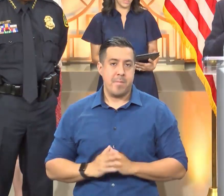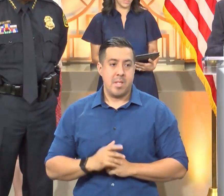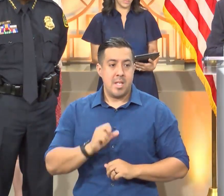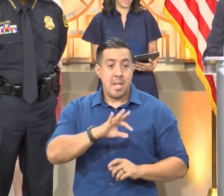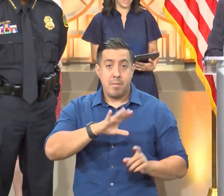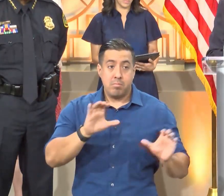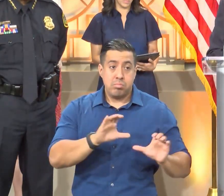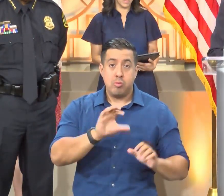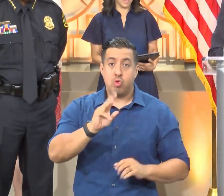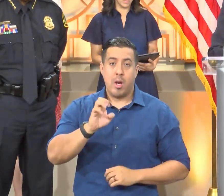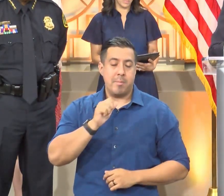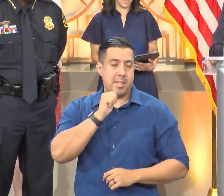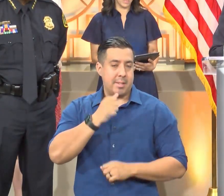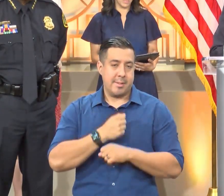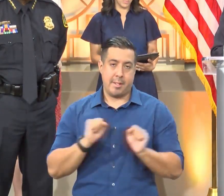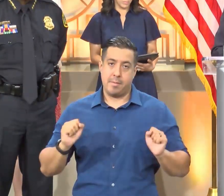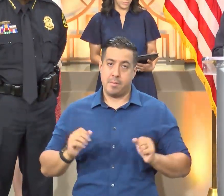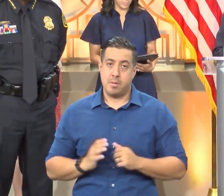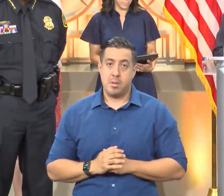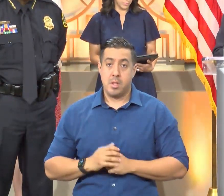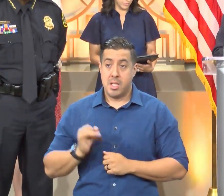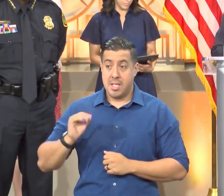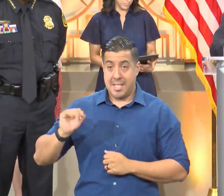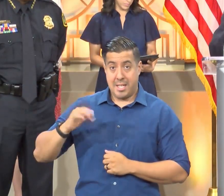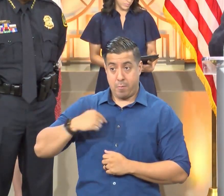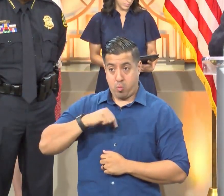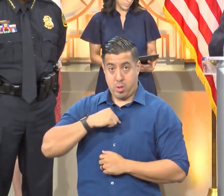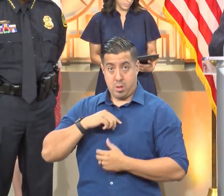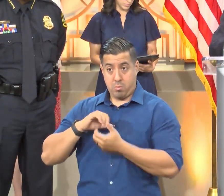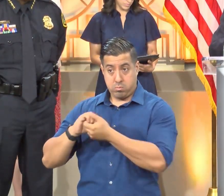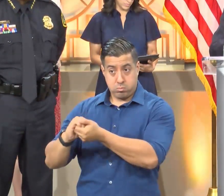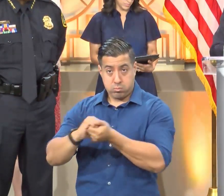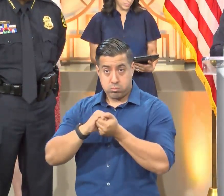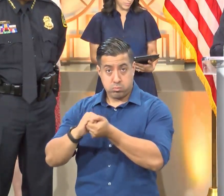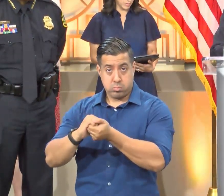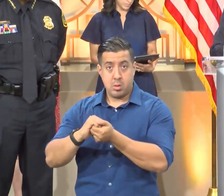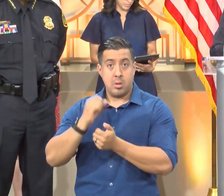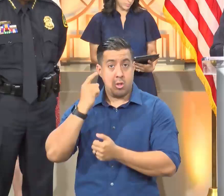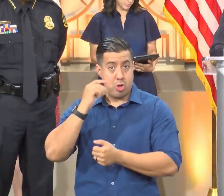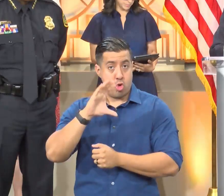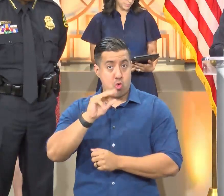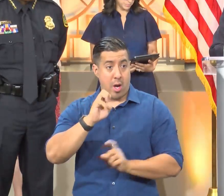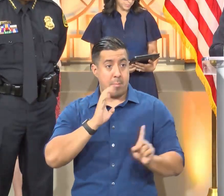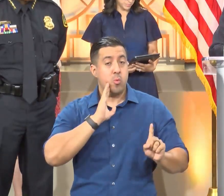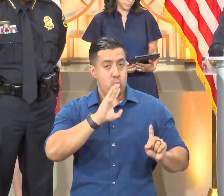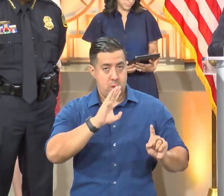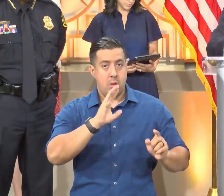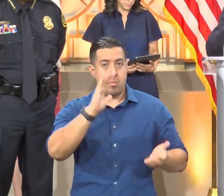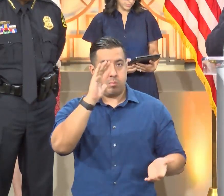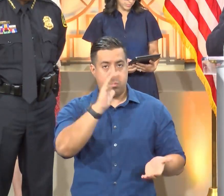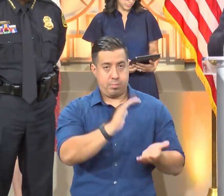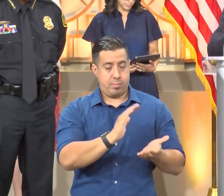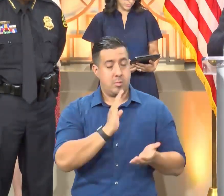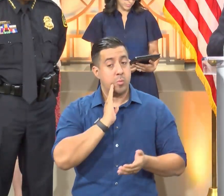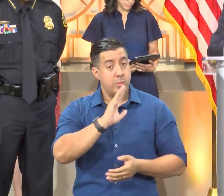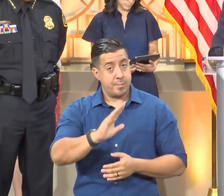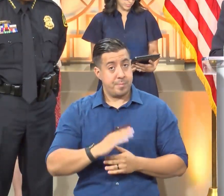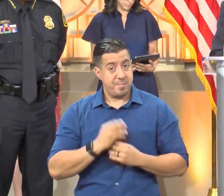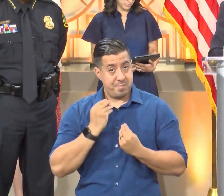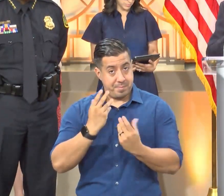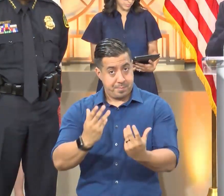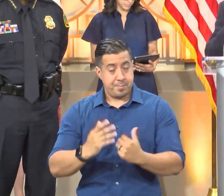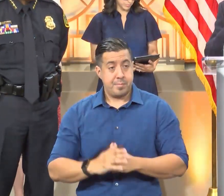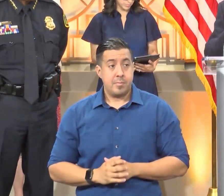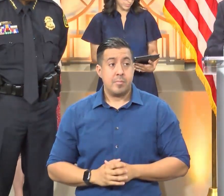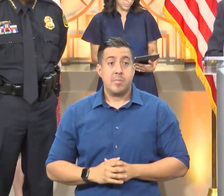If we do that, and if we work together, the numbers will go down. But any person